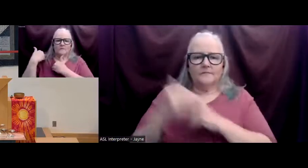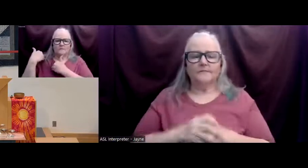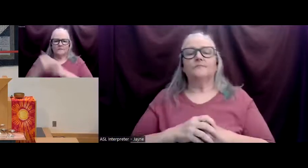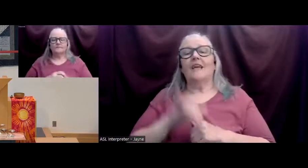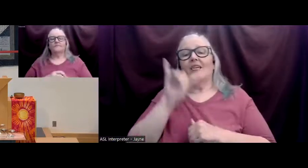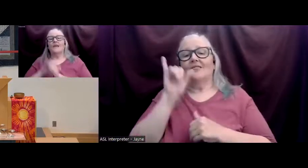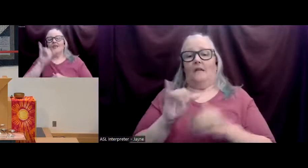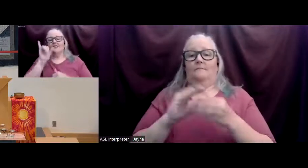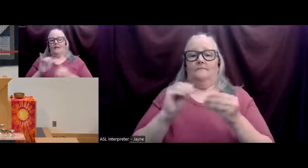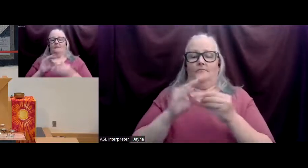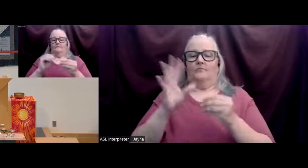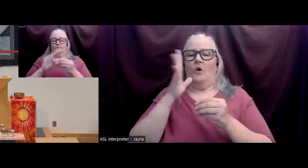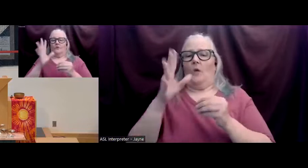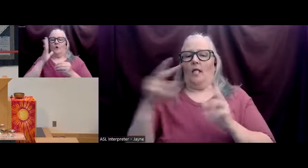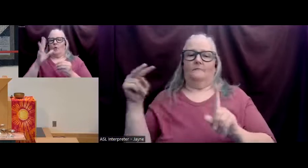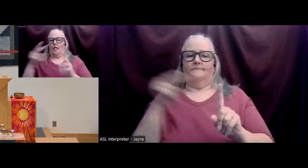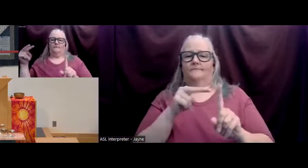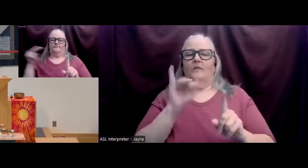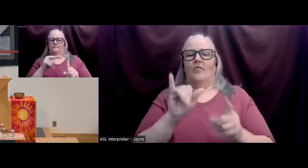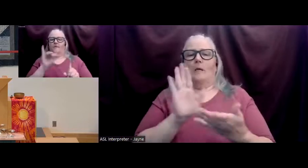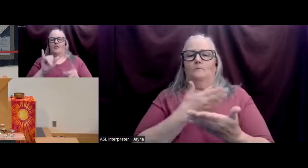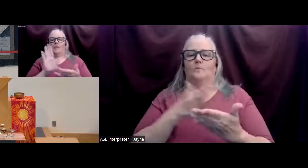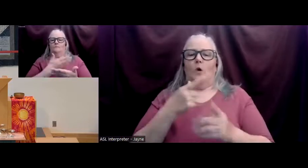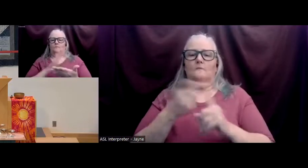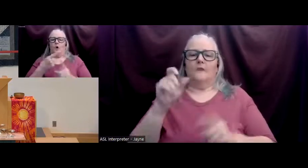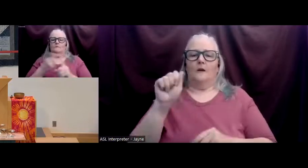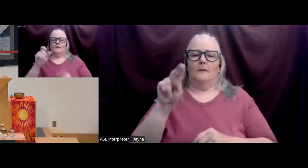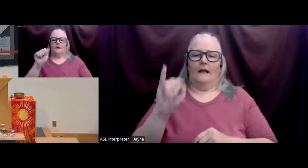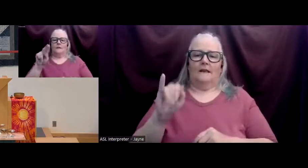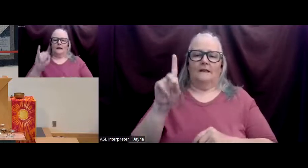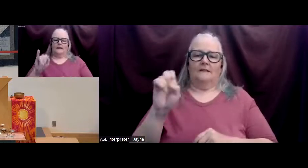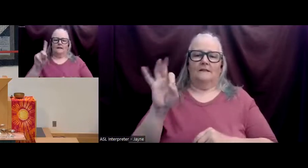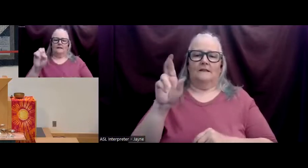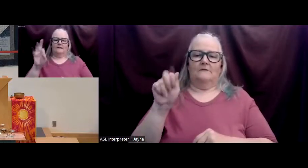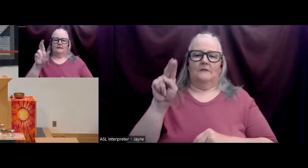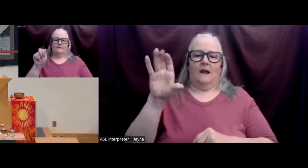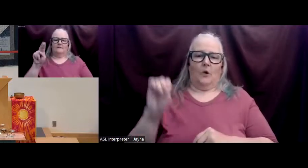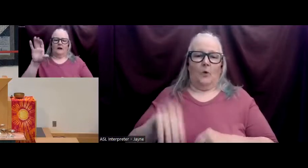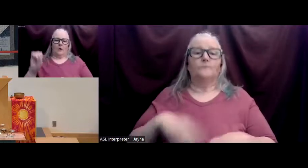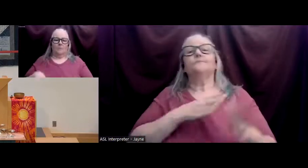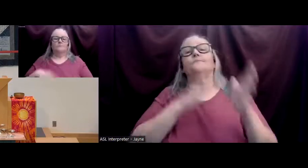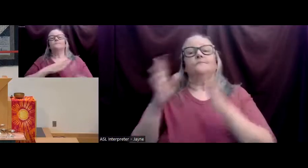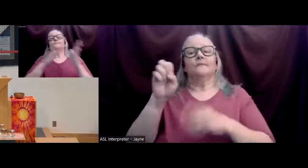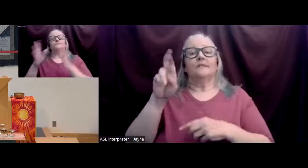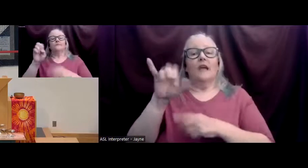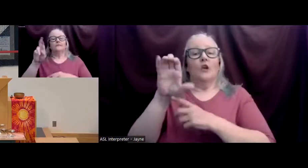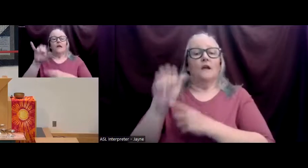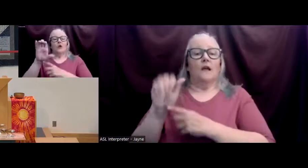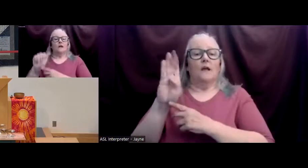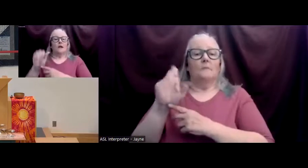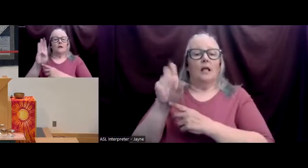which will highlight the music of Ani DiFranco. Erica Belcher, also a member of our congregation, will read the time for all